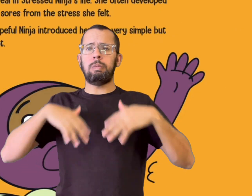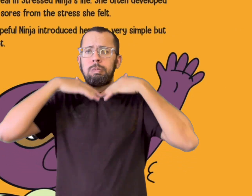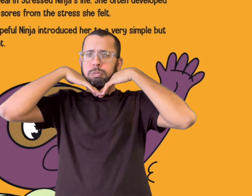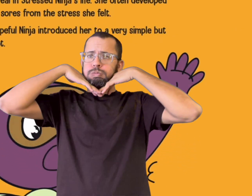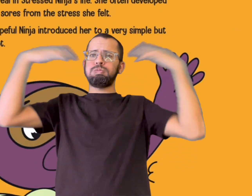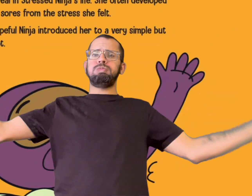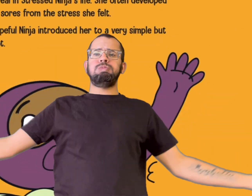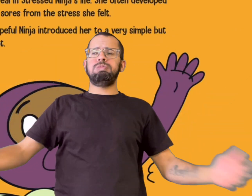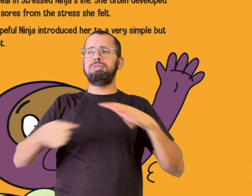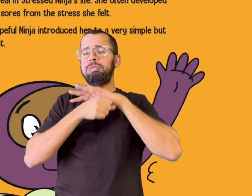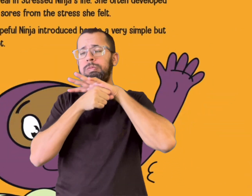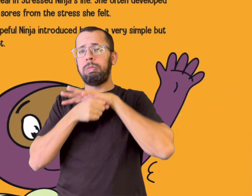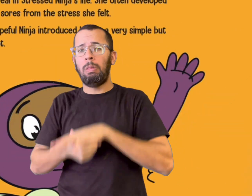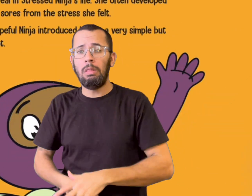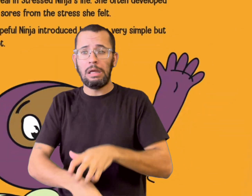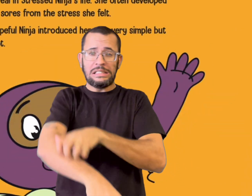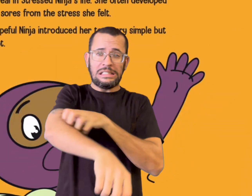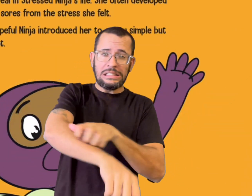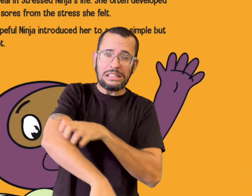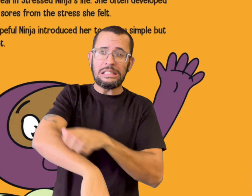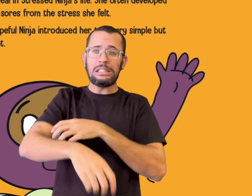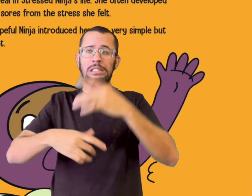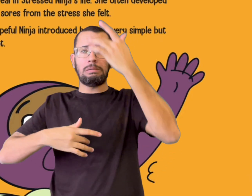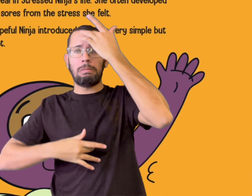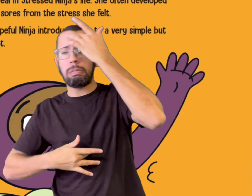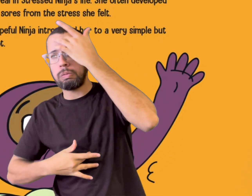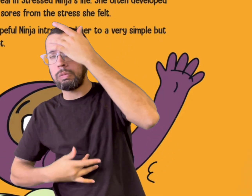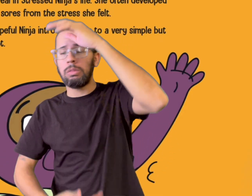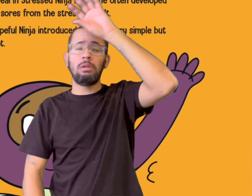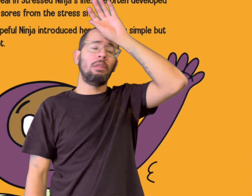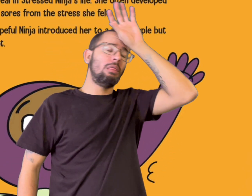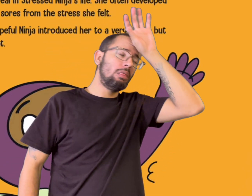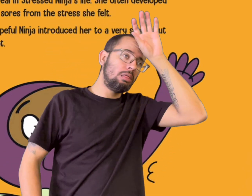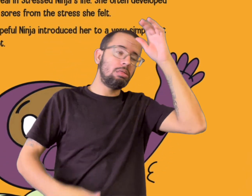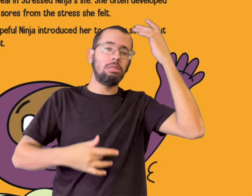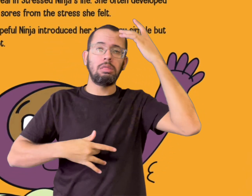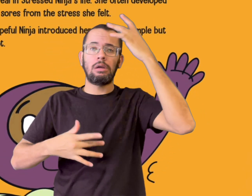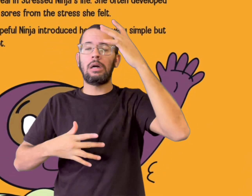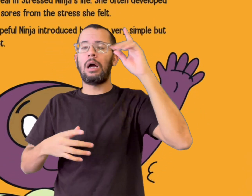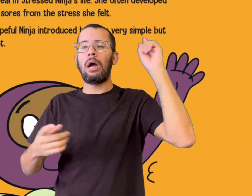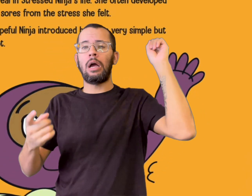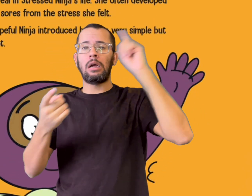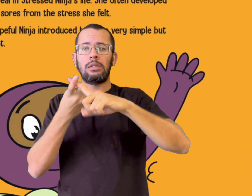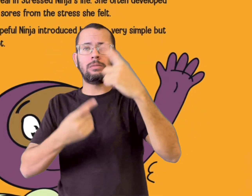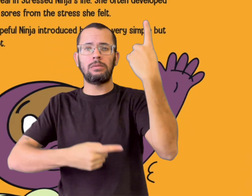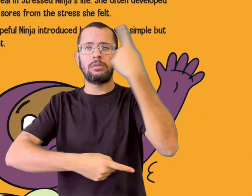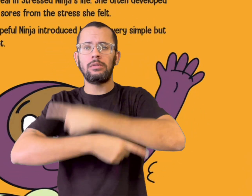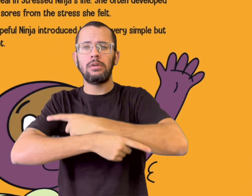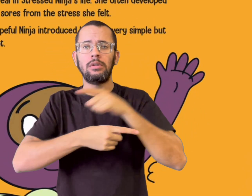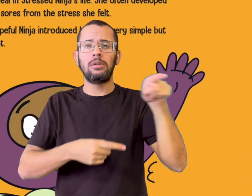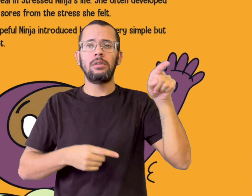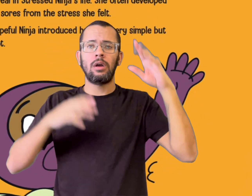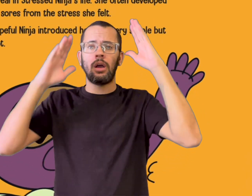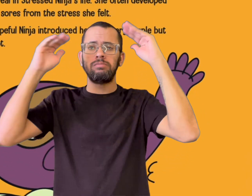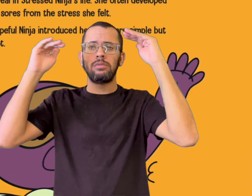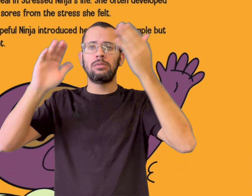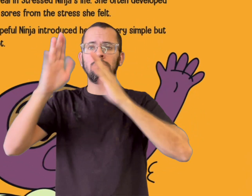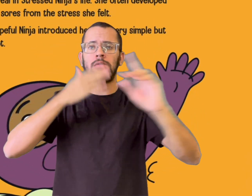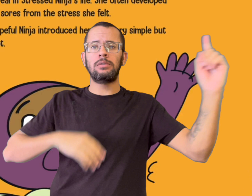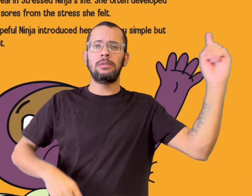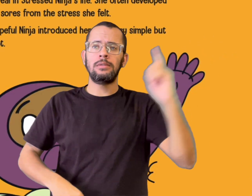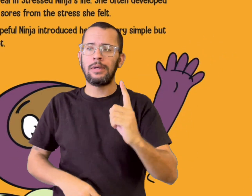The stress was real in Stressed Ninja's life. She often developed a rash and fever sores from the stress she